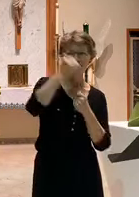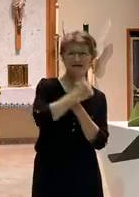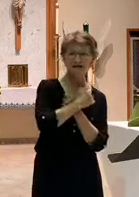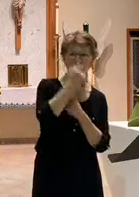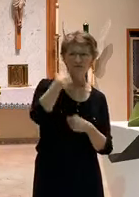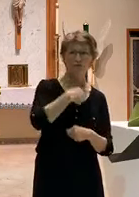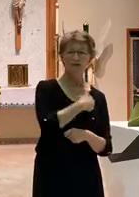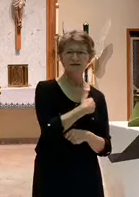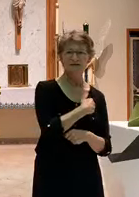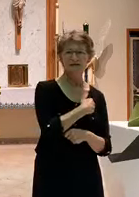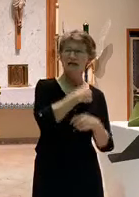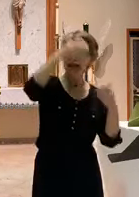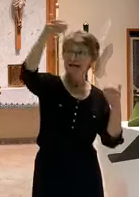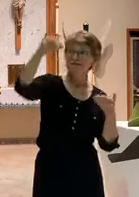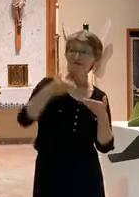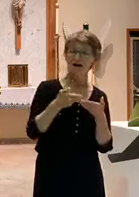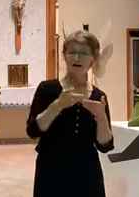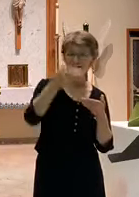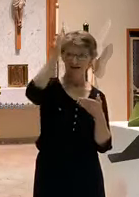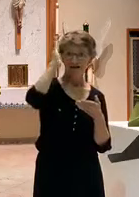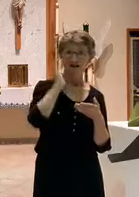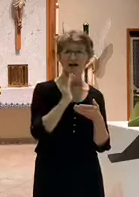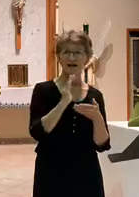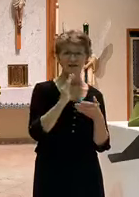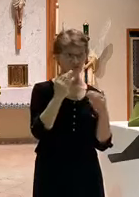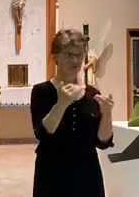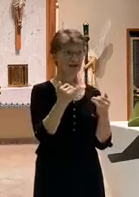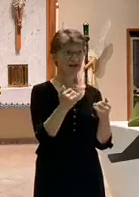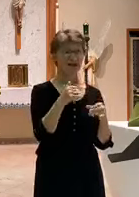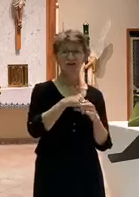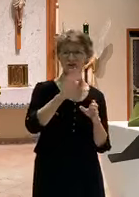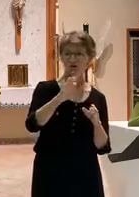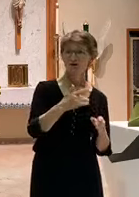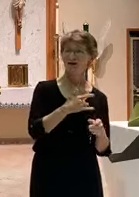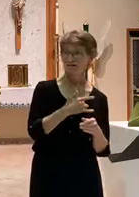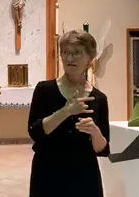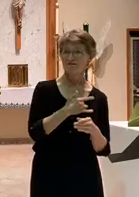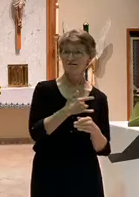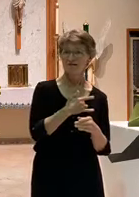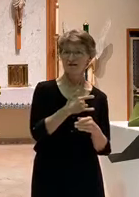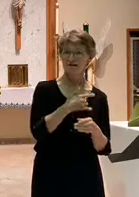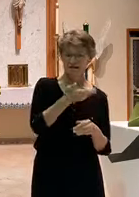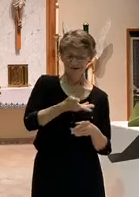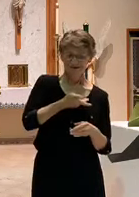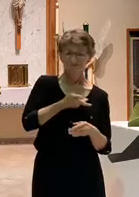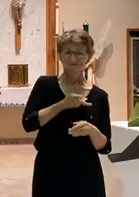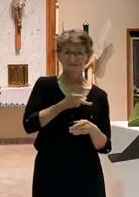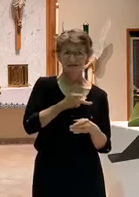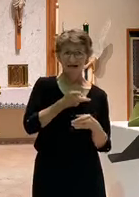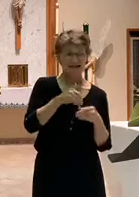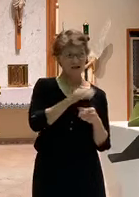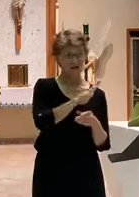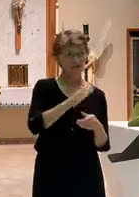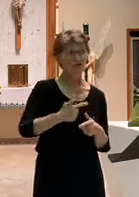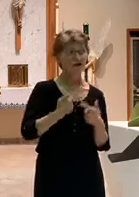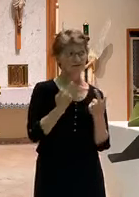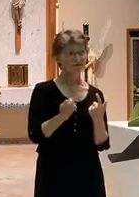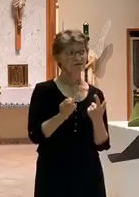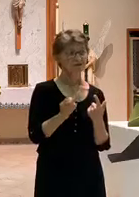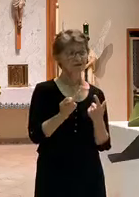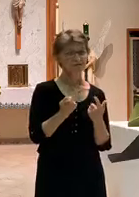And so let us invite our God today into our hearts and into our lives.